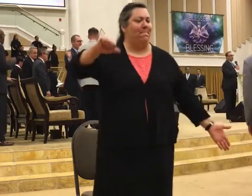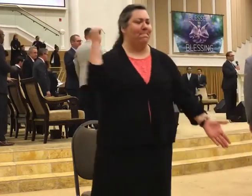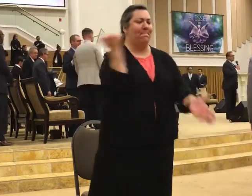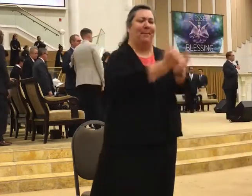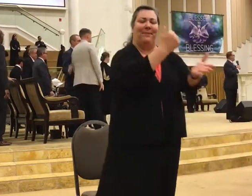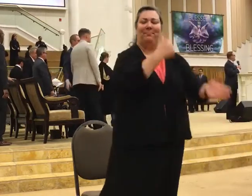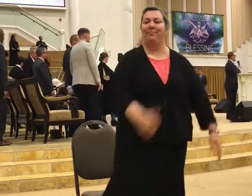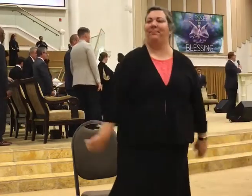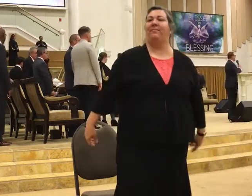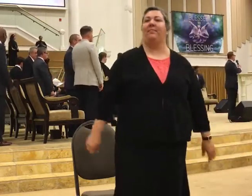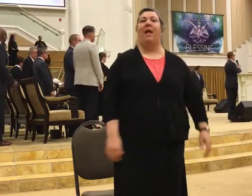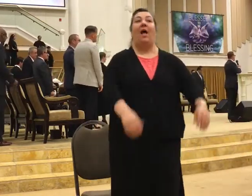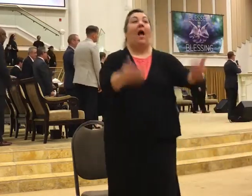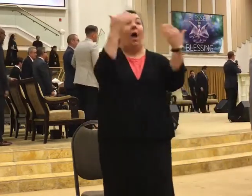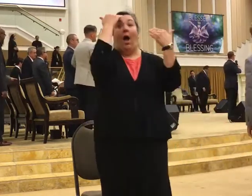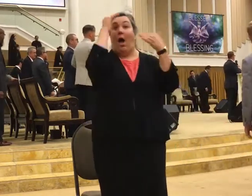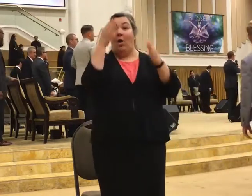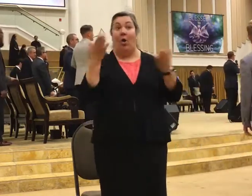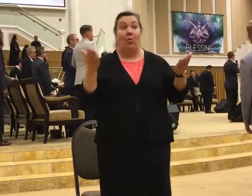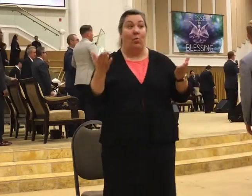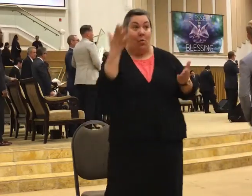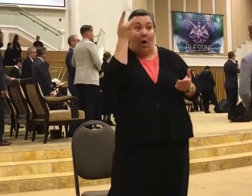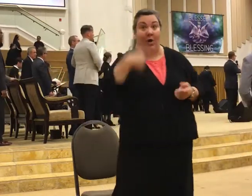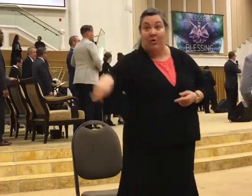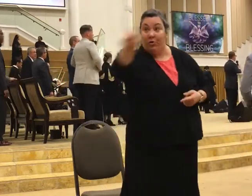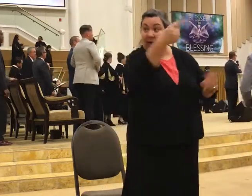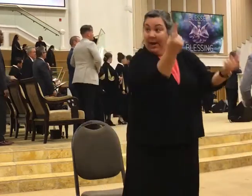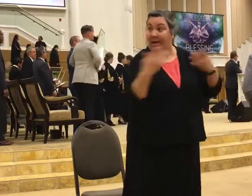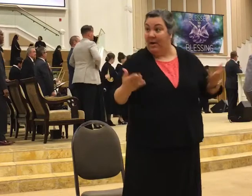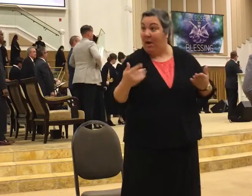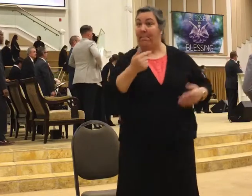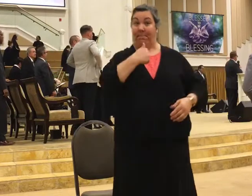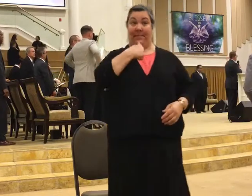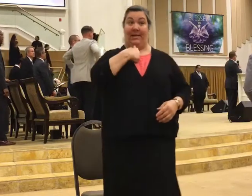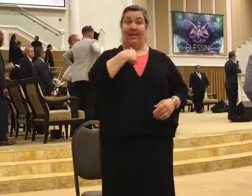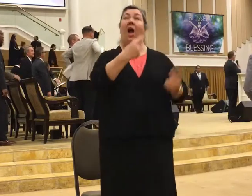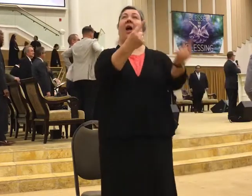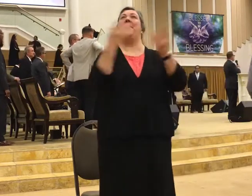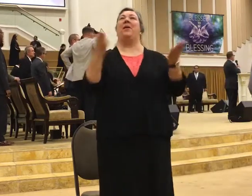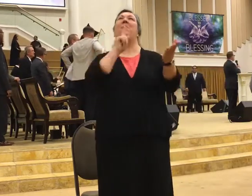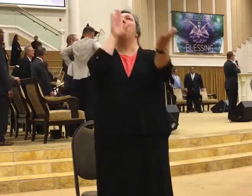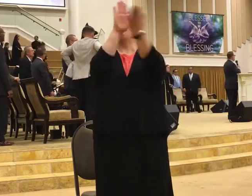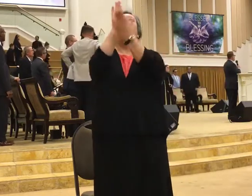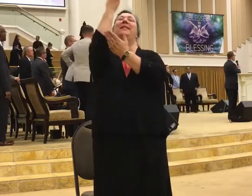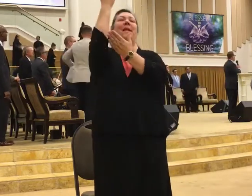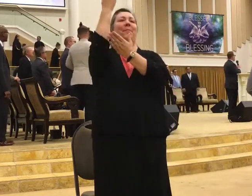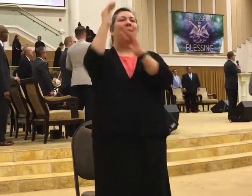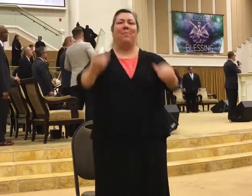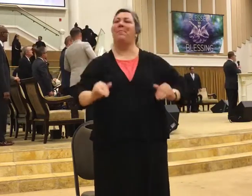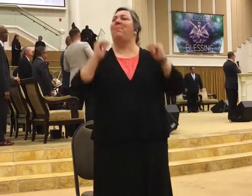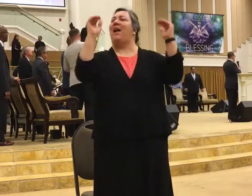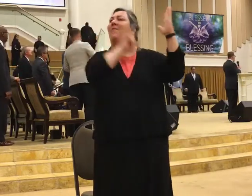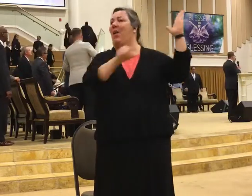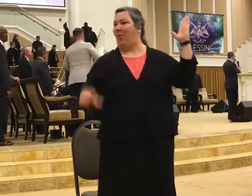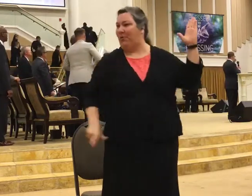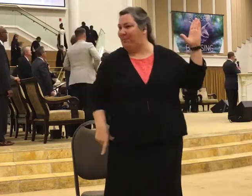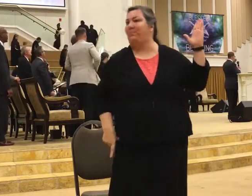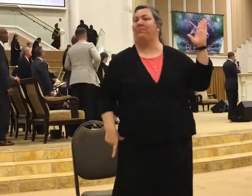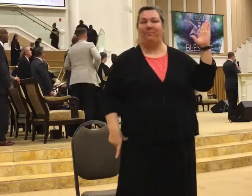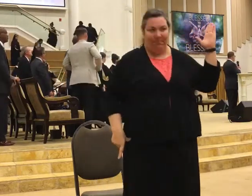Man, I don't know what you came to do, but I came to praise him. I came to magnify the Lord.